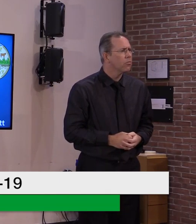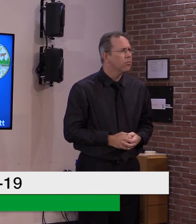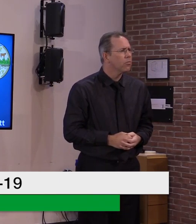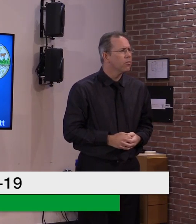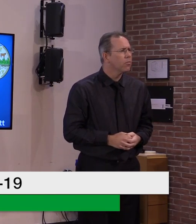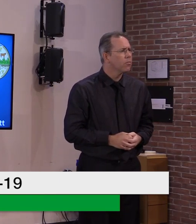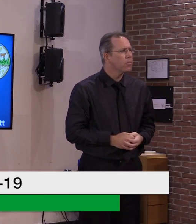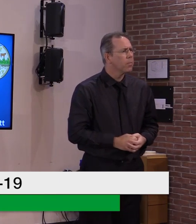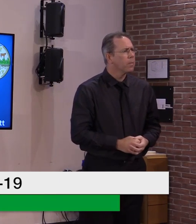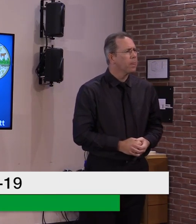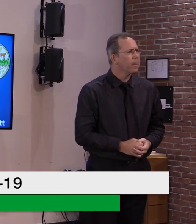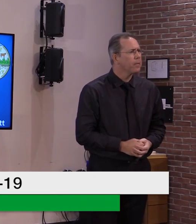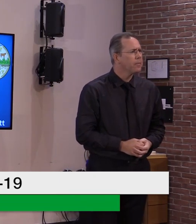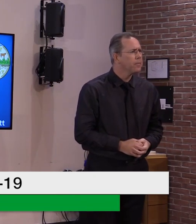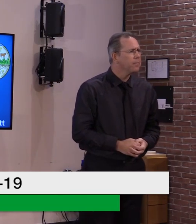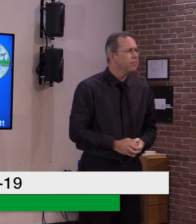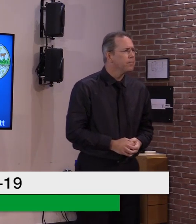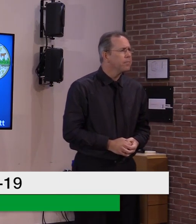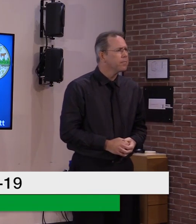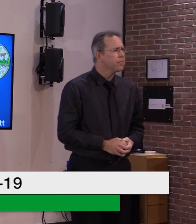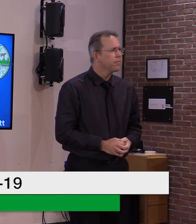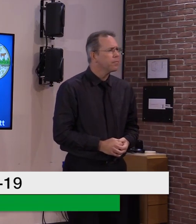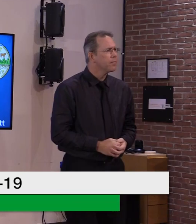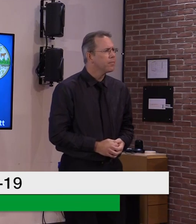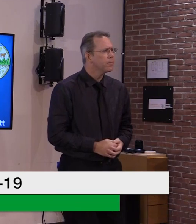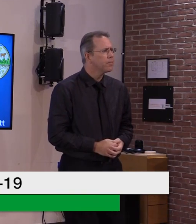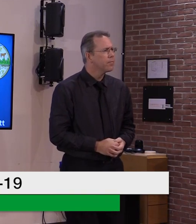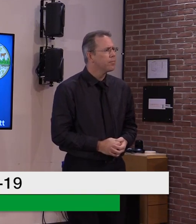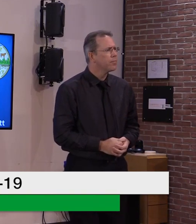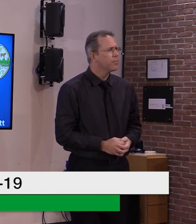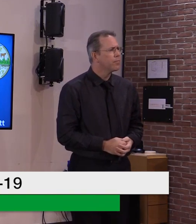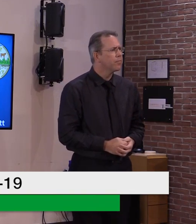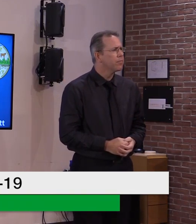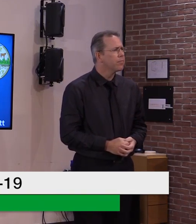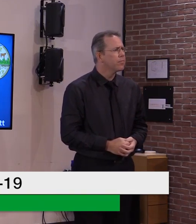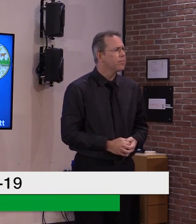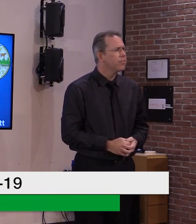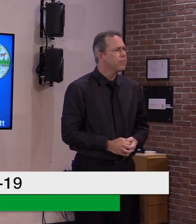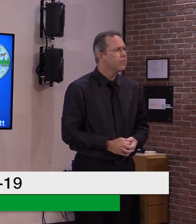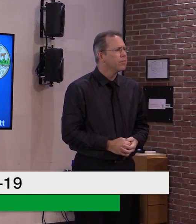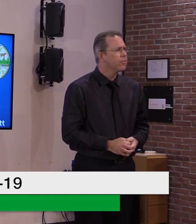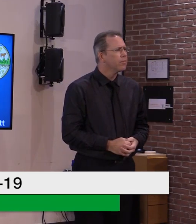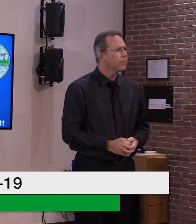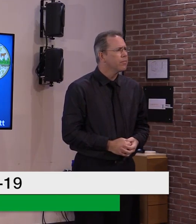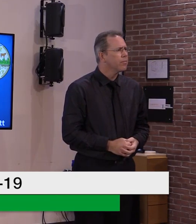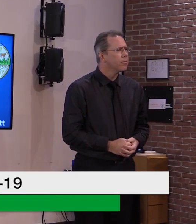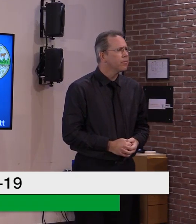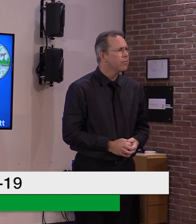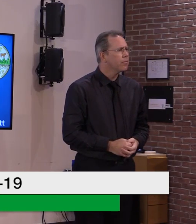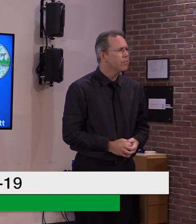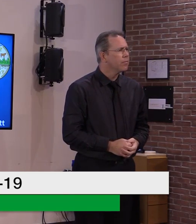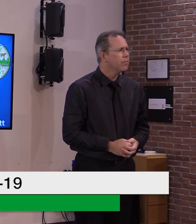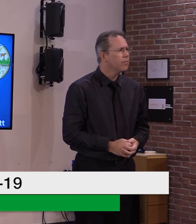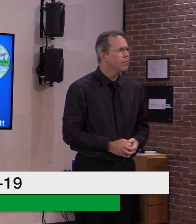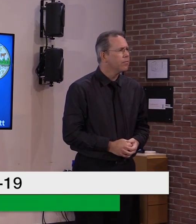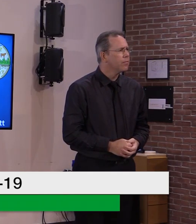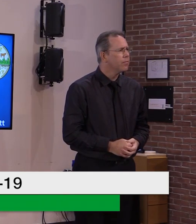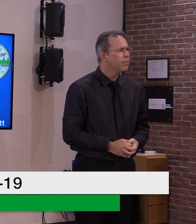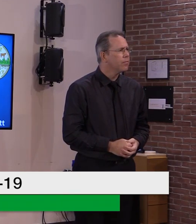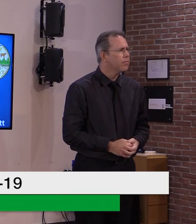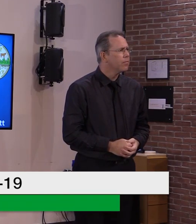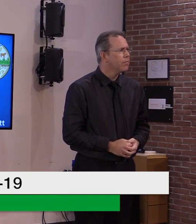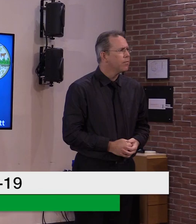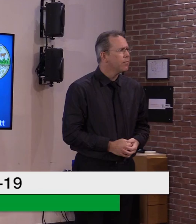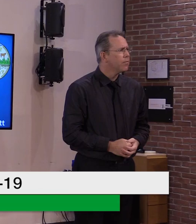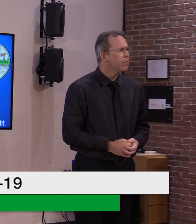family apparently for his response to code at 19 in new york and if they were going to ask you your reaction to that award but